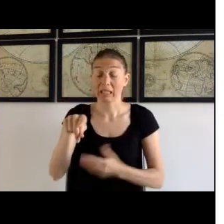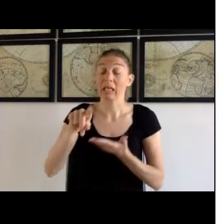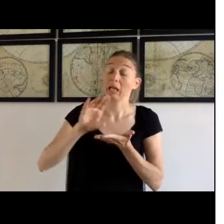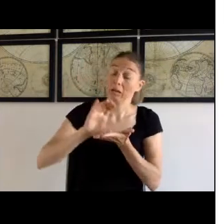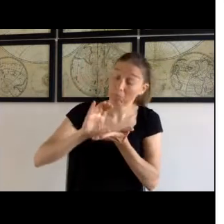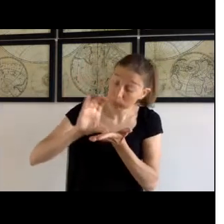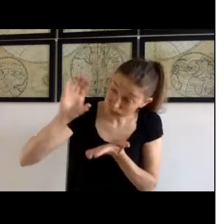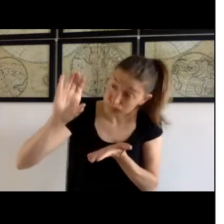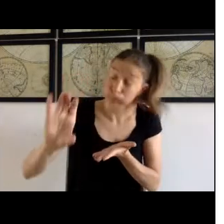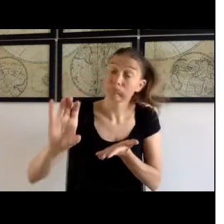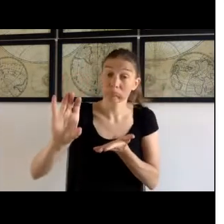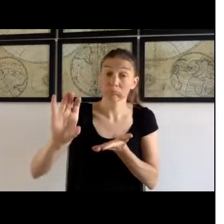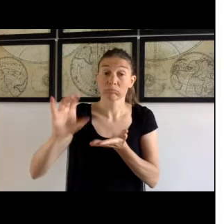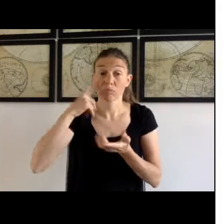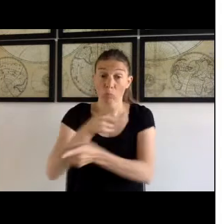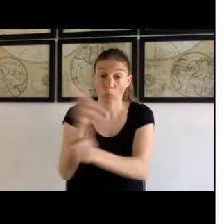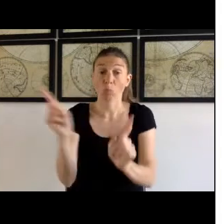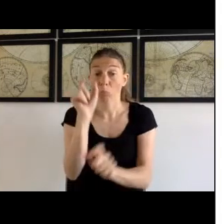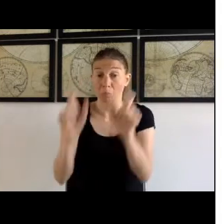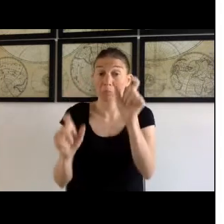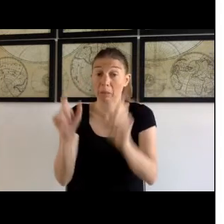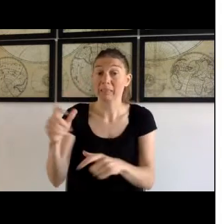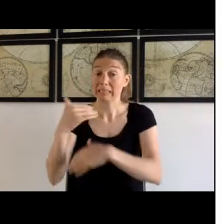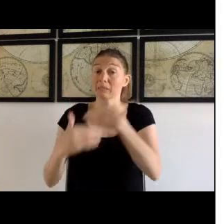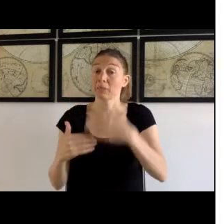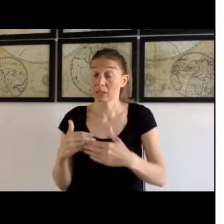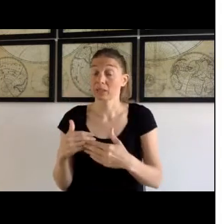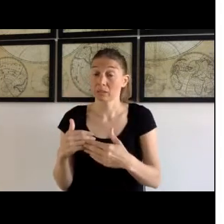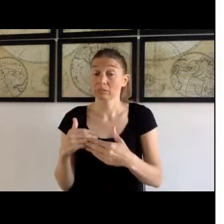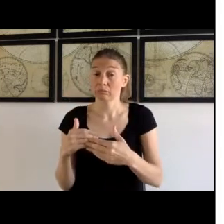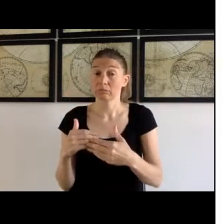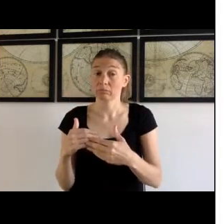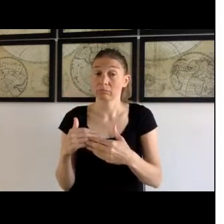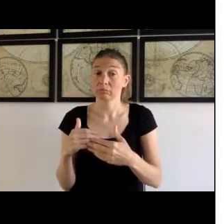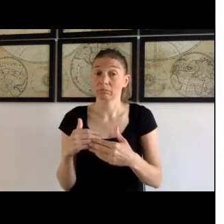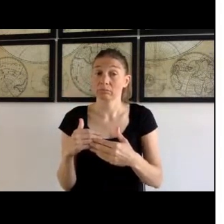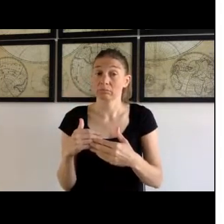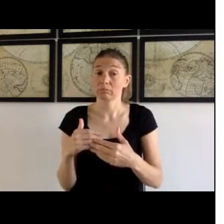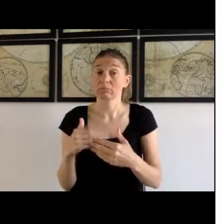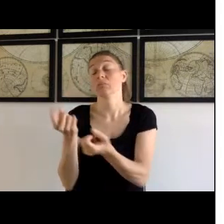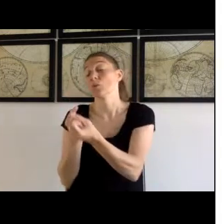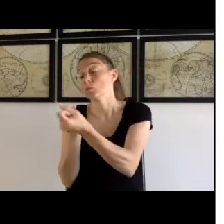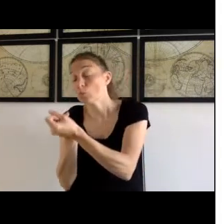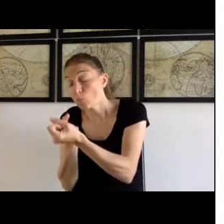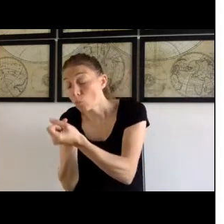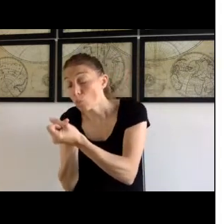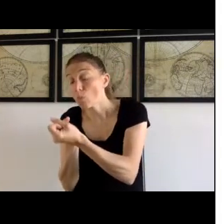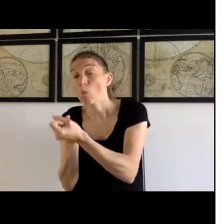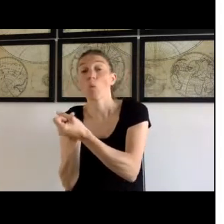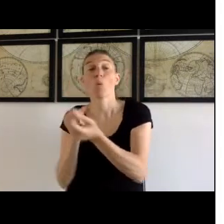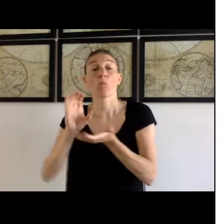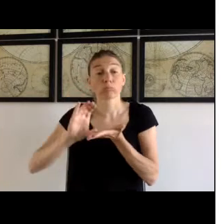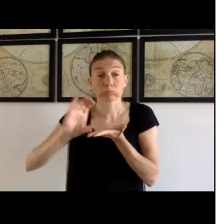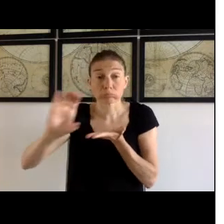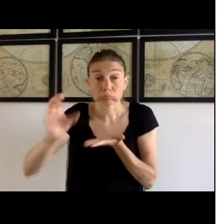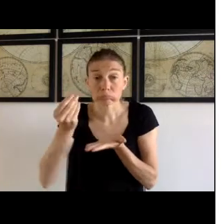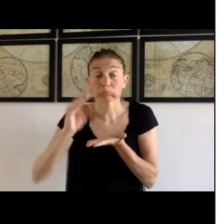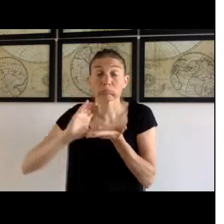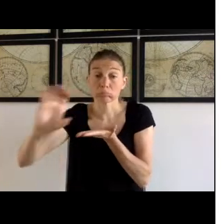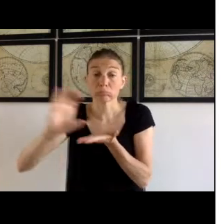year on persons with disabilities, on their support and on their listen. So